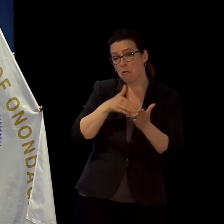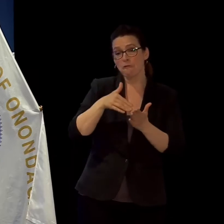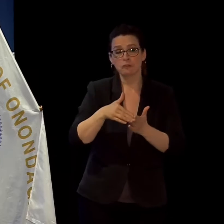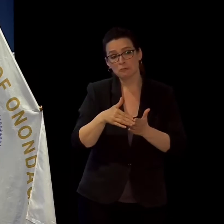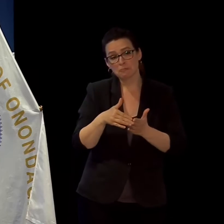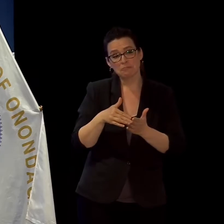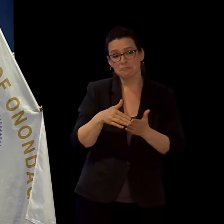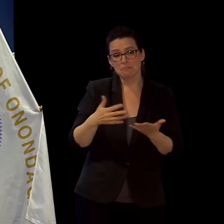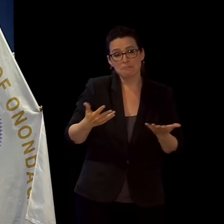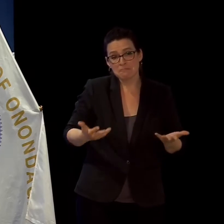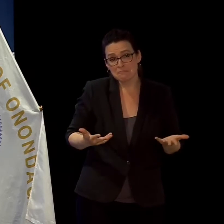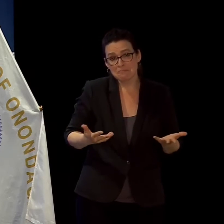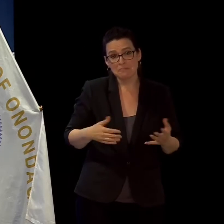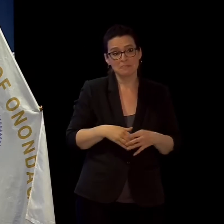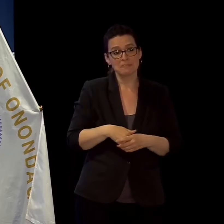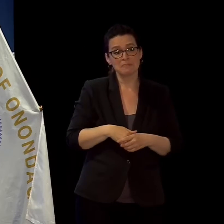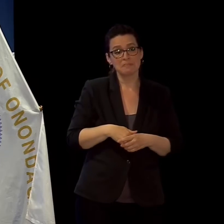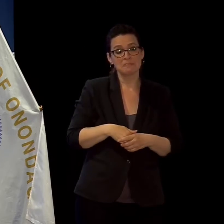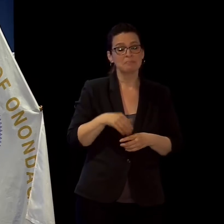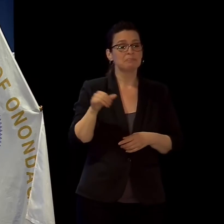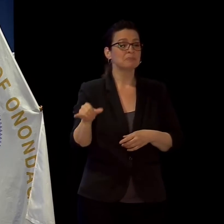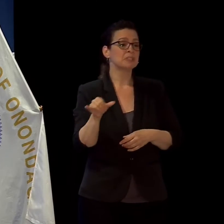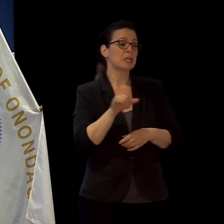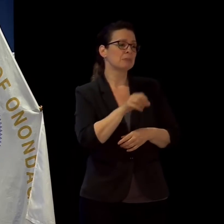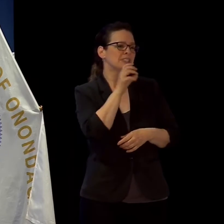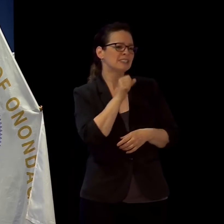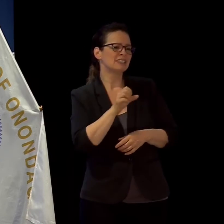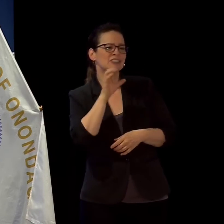of our seniors, right? Or comorbidities, right? So